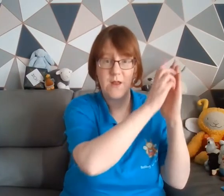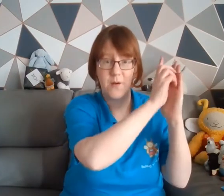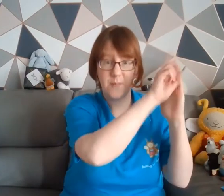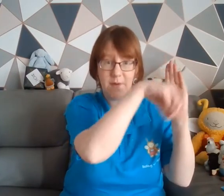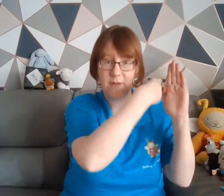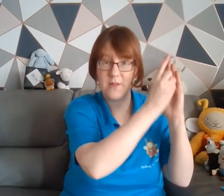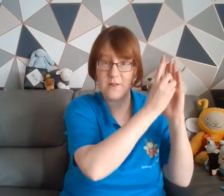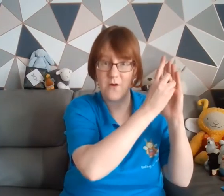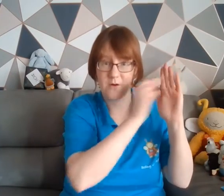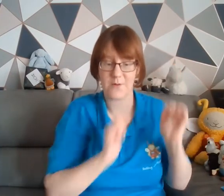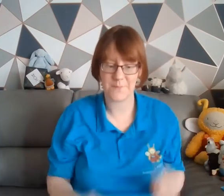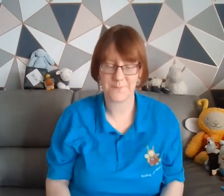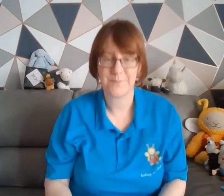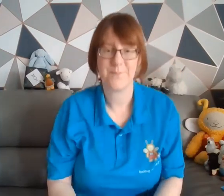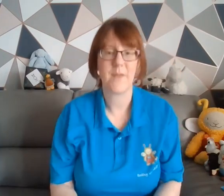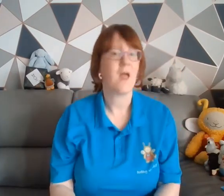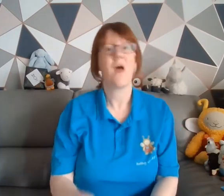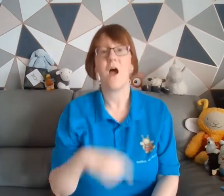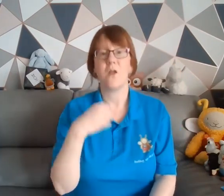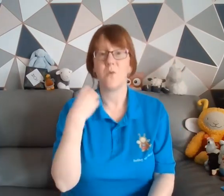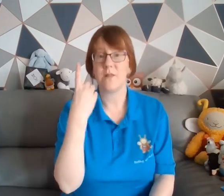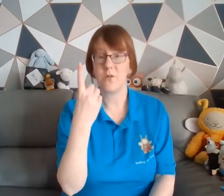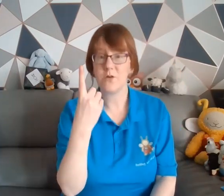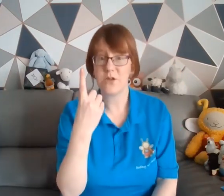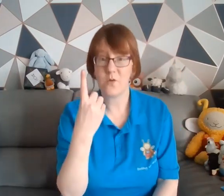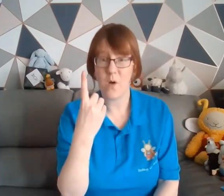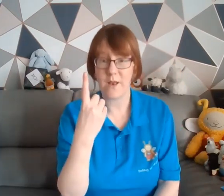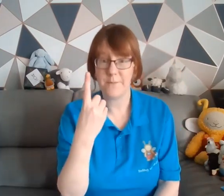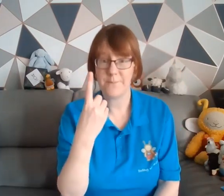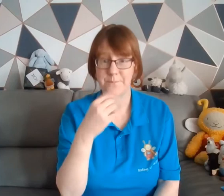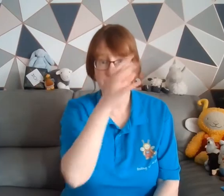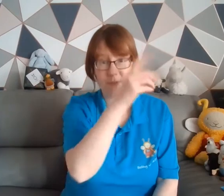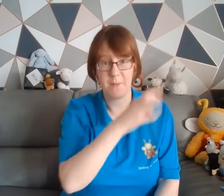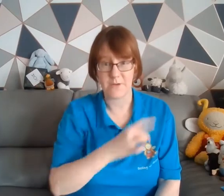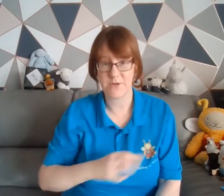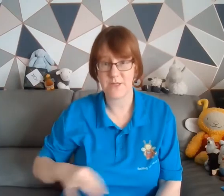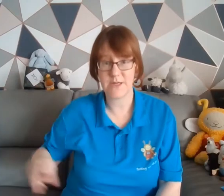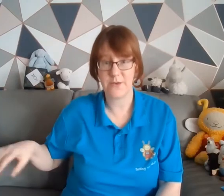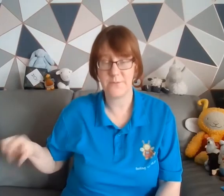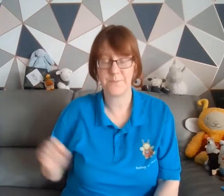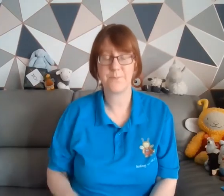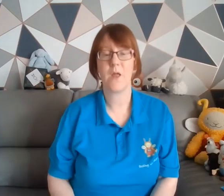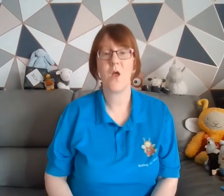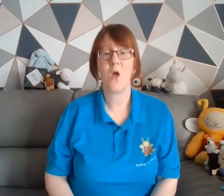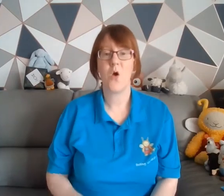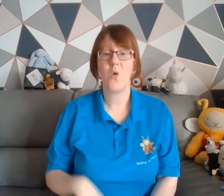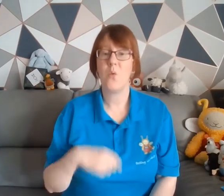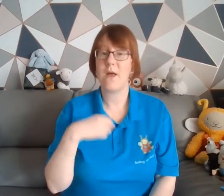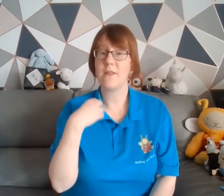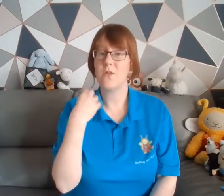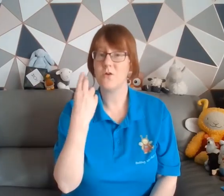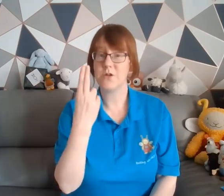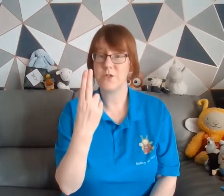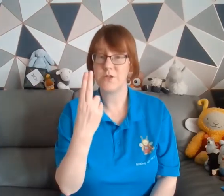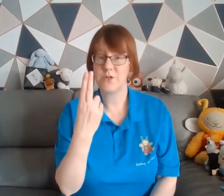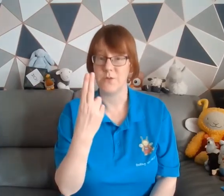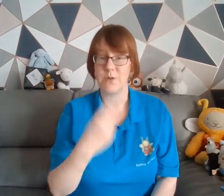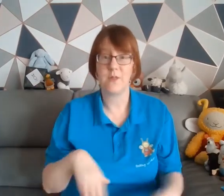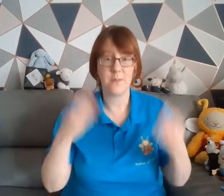up the clock. And when the clock struck one, the mouse ran down. When the clock struck two, the